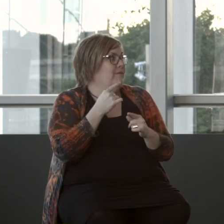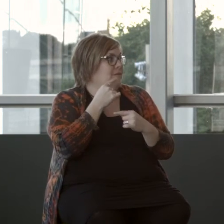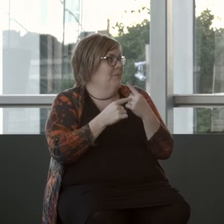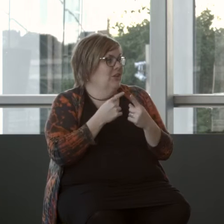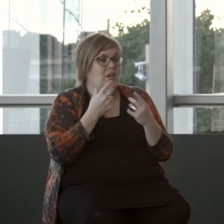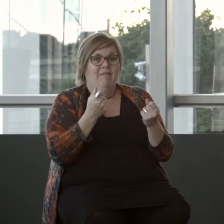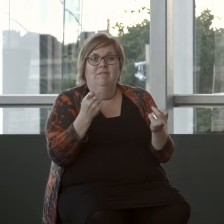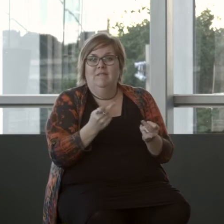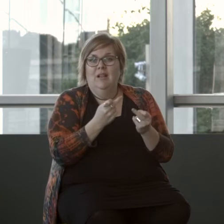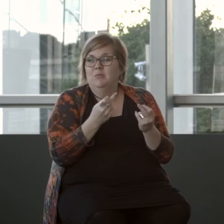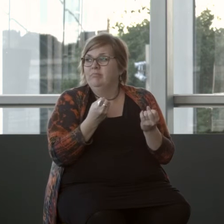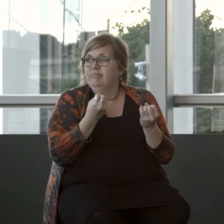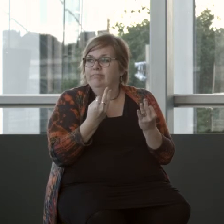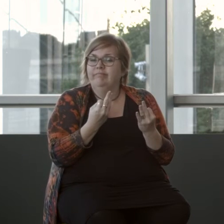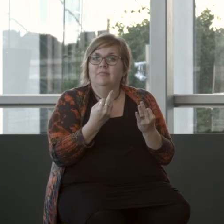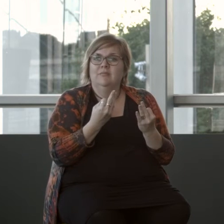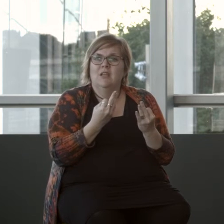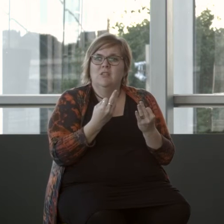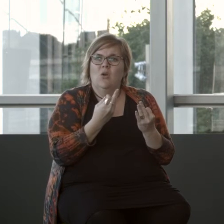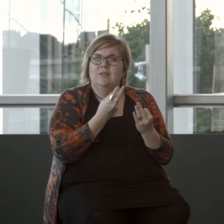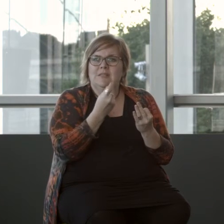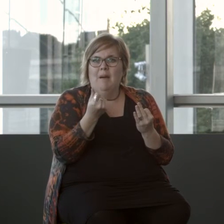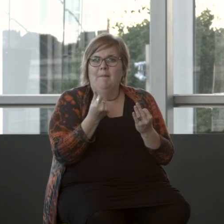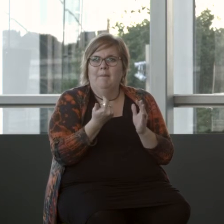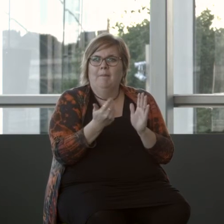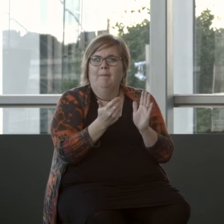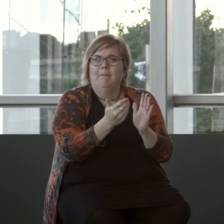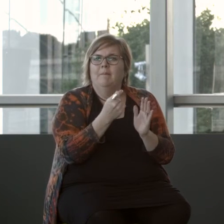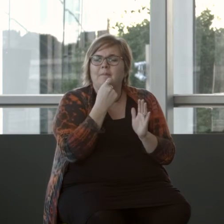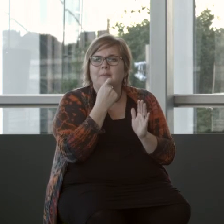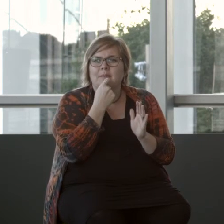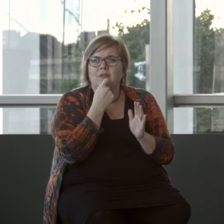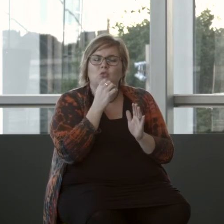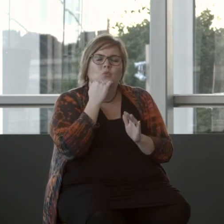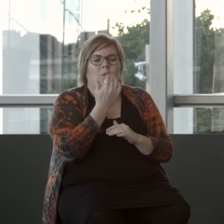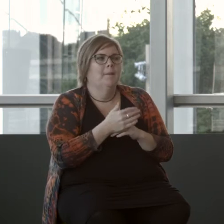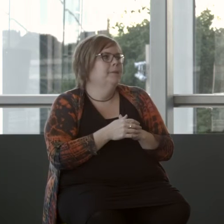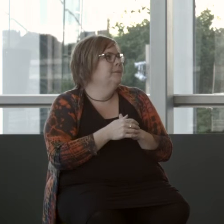So that in itself was fantasy enough, I felt. Okay.